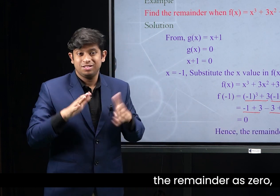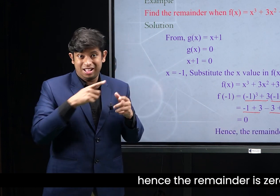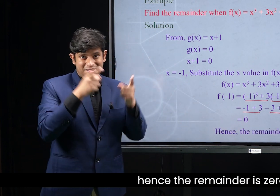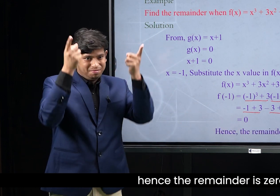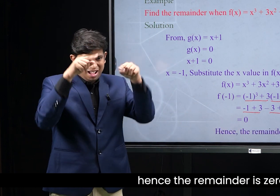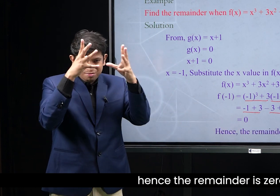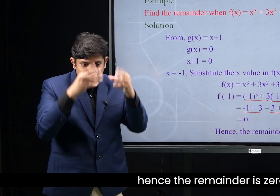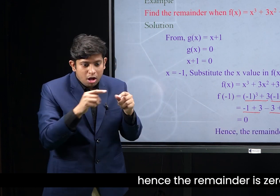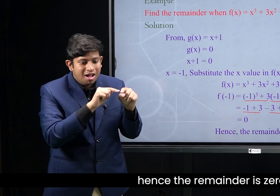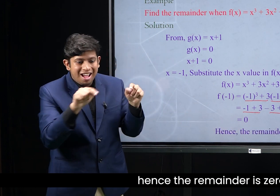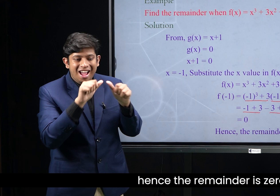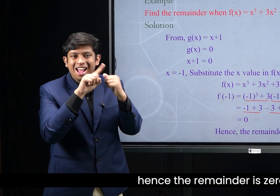Hence, the remainder is 0.